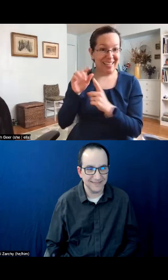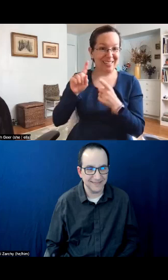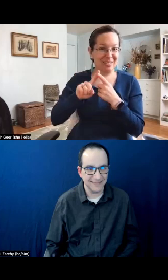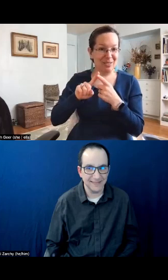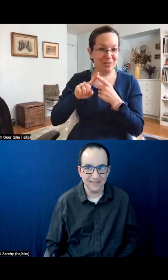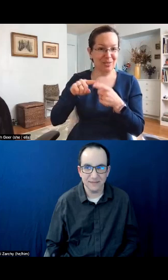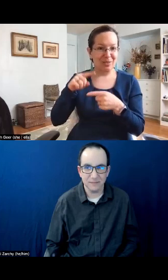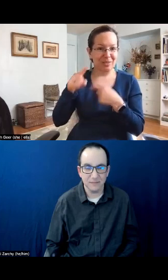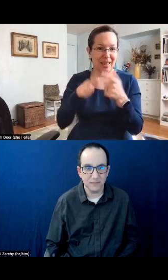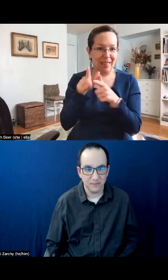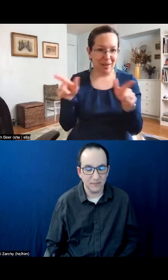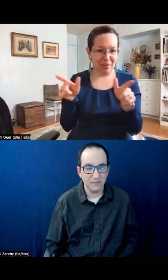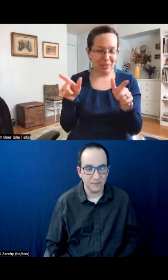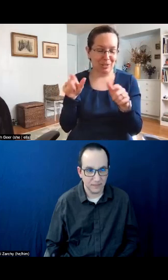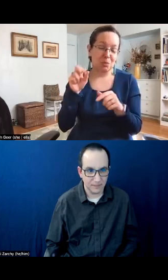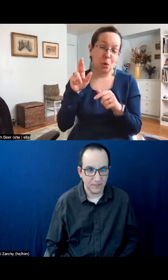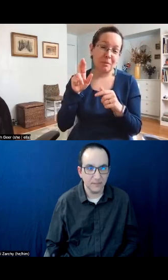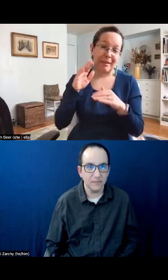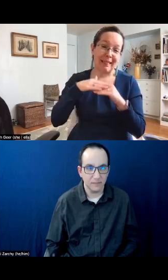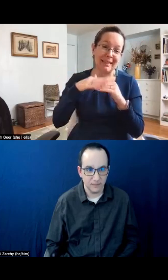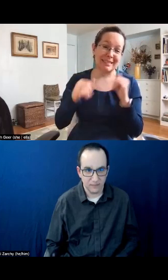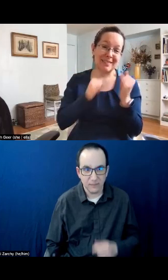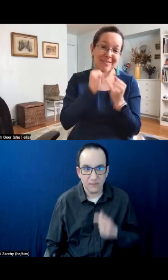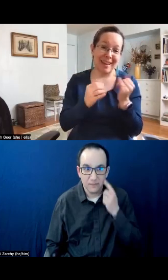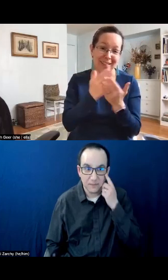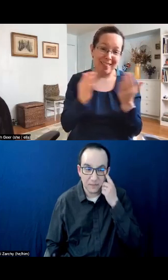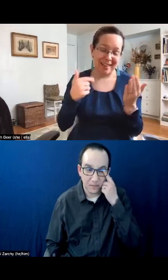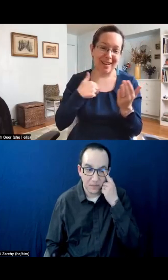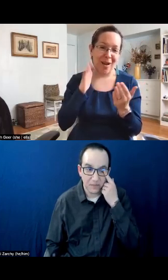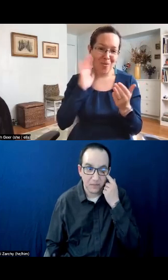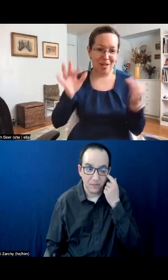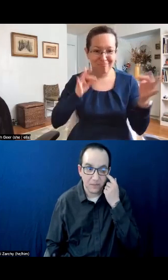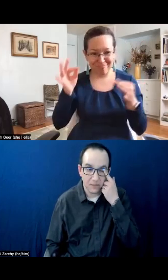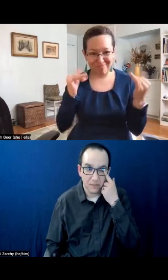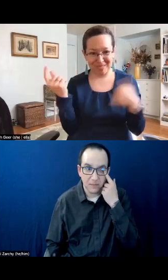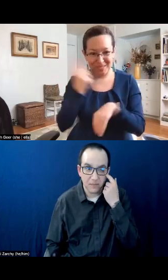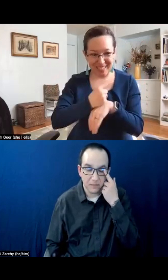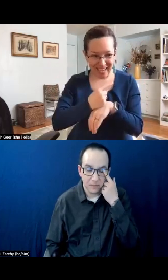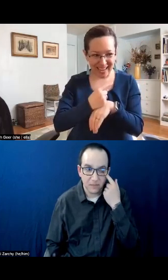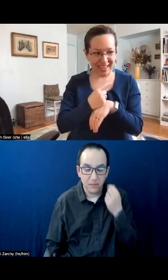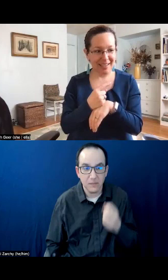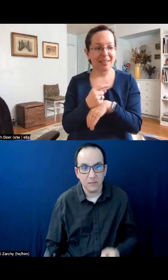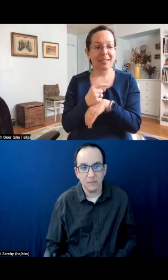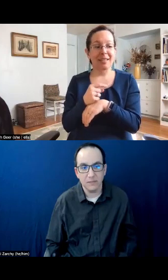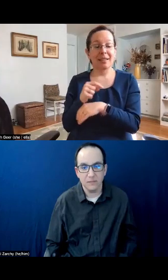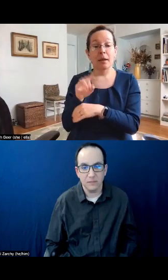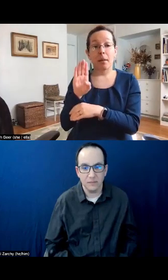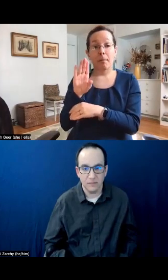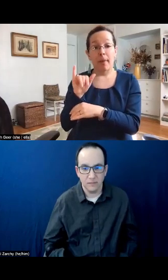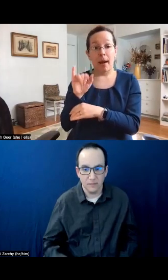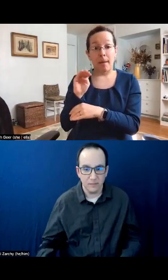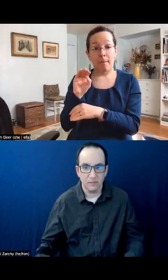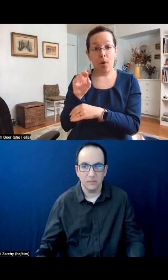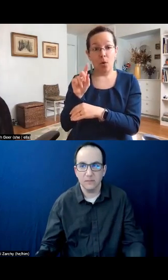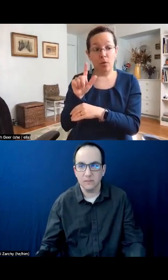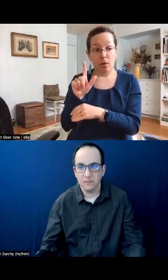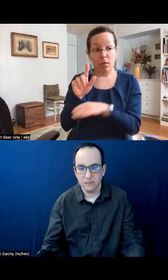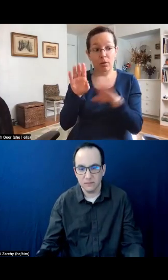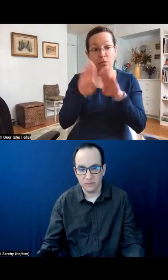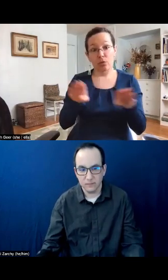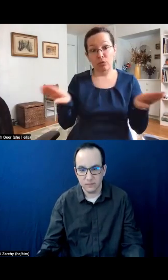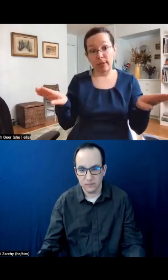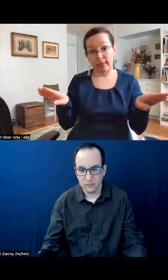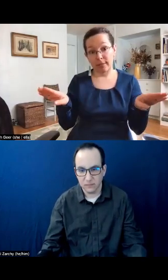Now, finally, here, that is specific to sign language, or no, at least the last bit that I will be